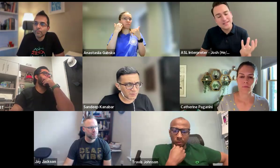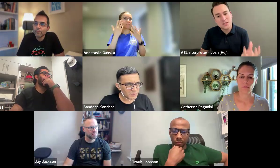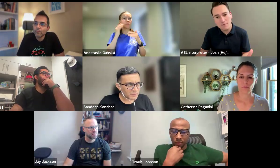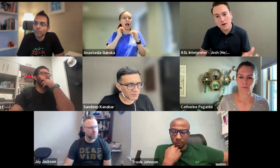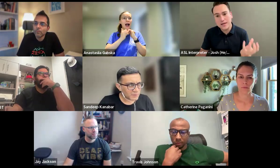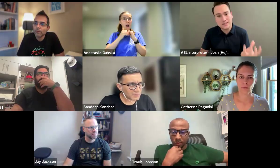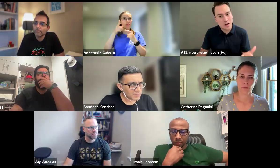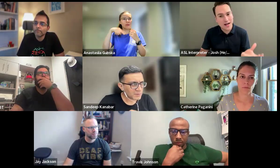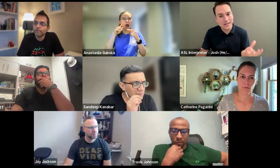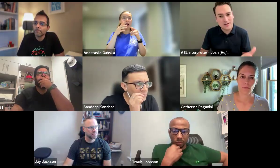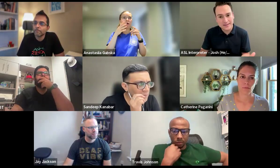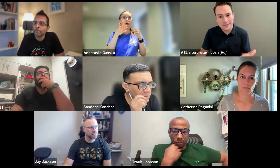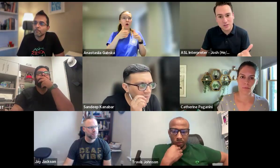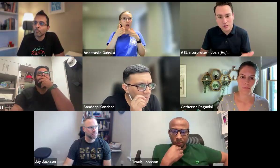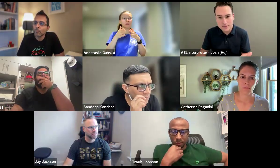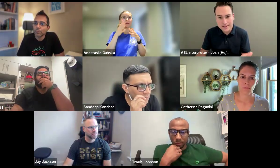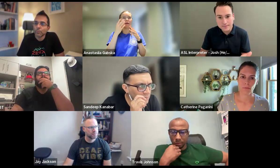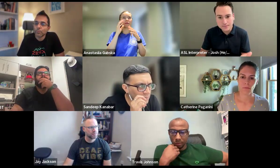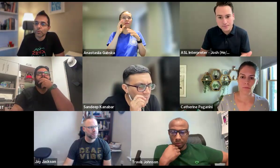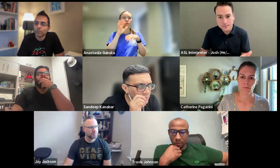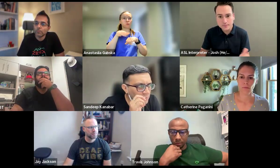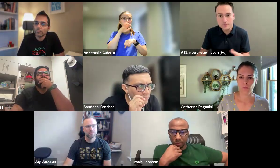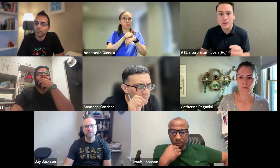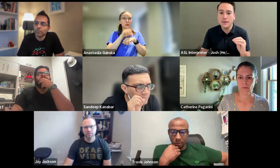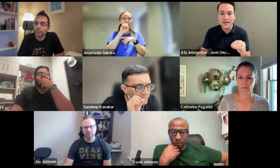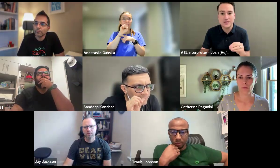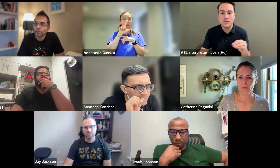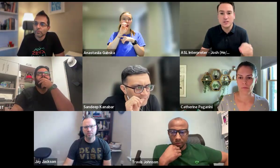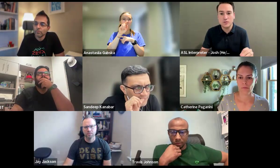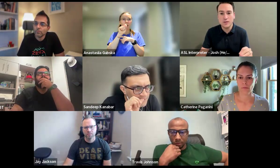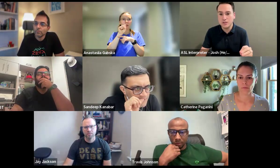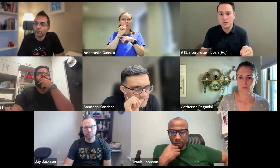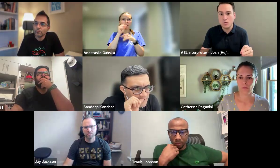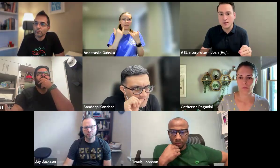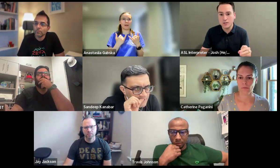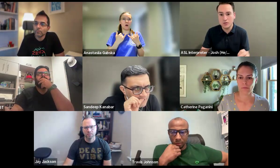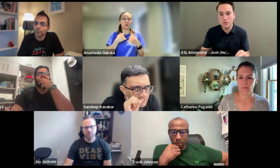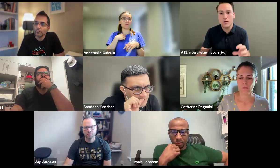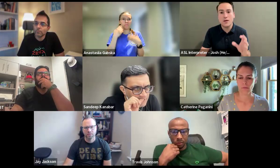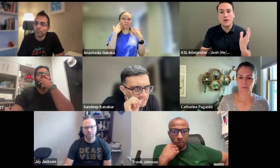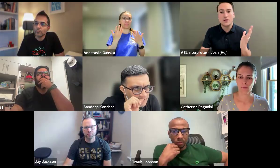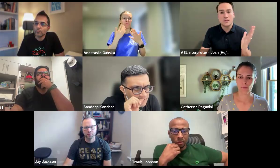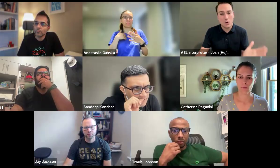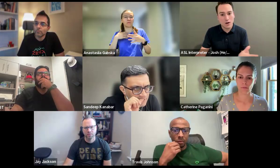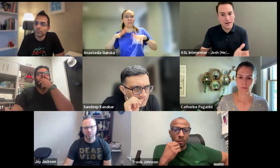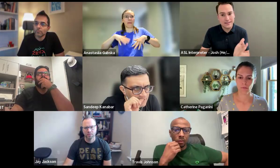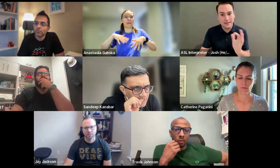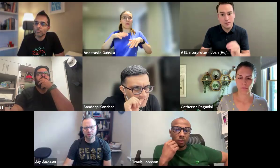this software is not as fast as it should be. But yes, we do want to start organizing and